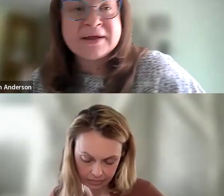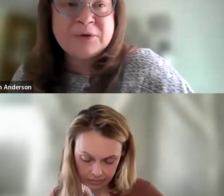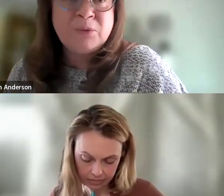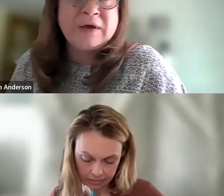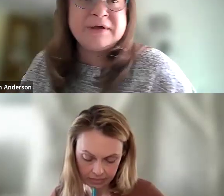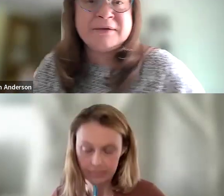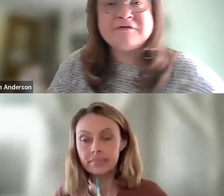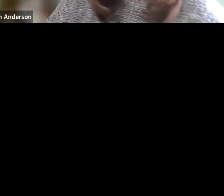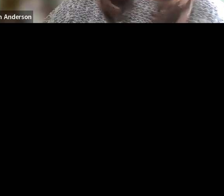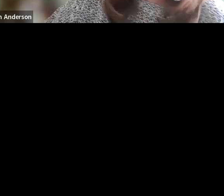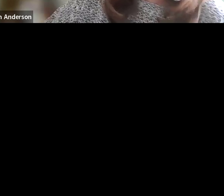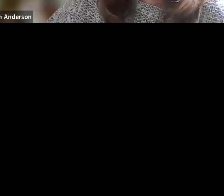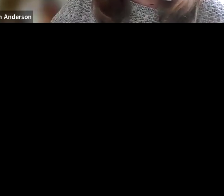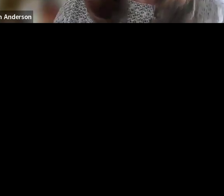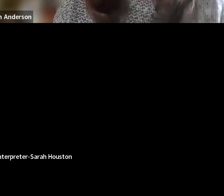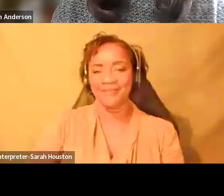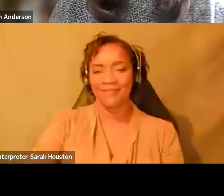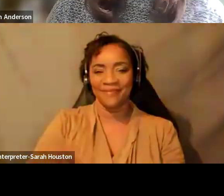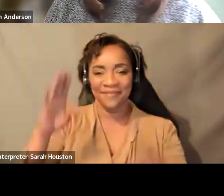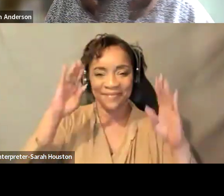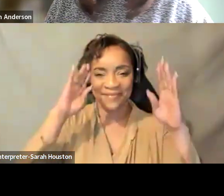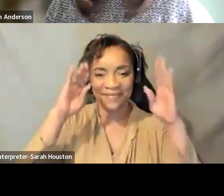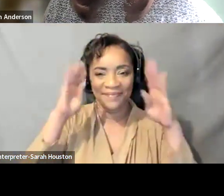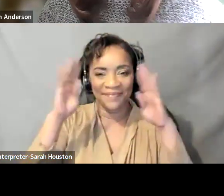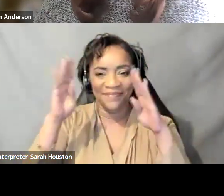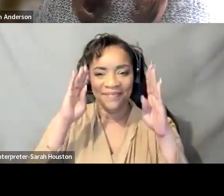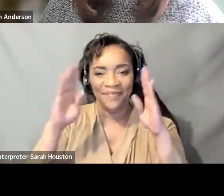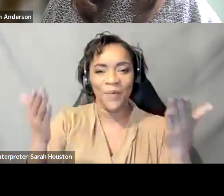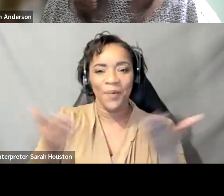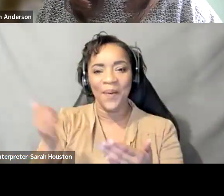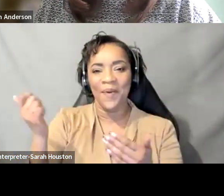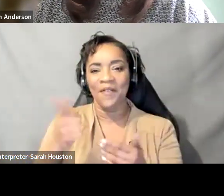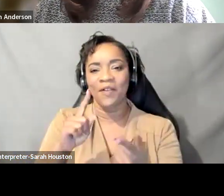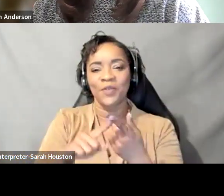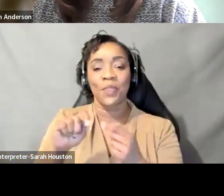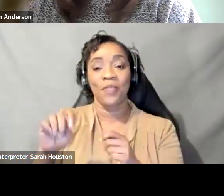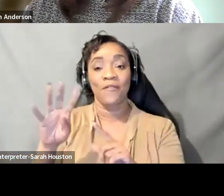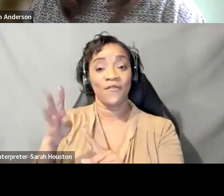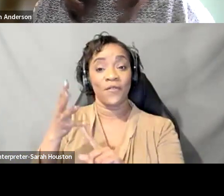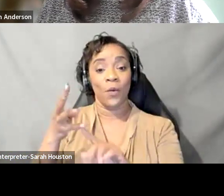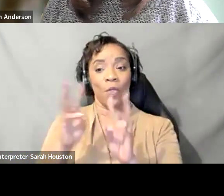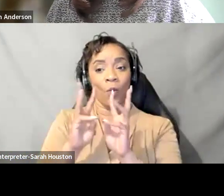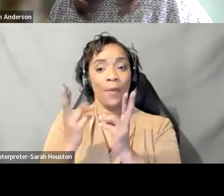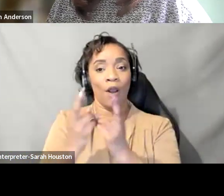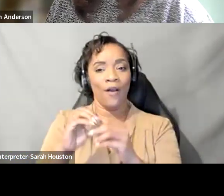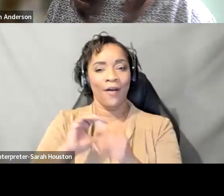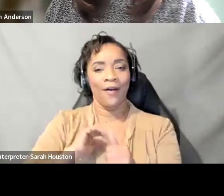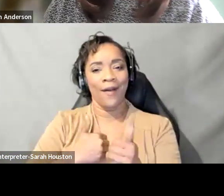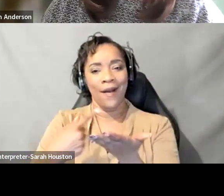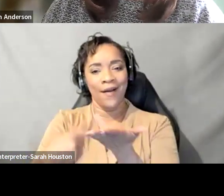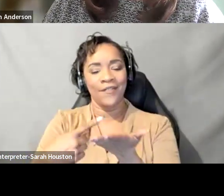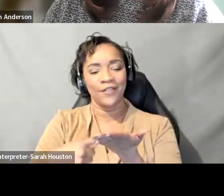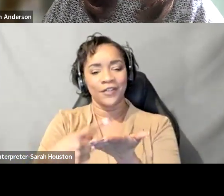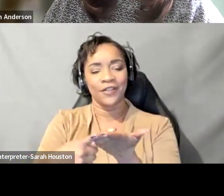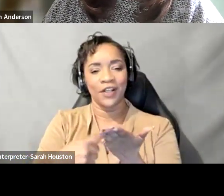Hello and welcome everybody to the fourth webinar in our conversation series that